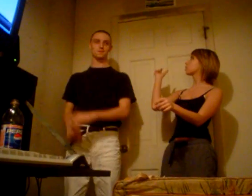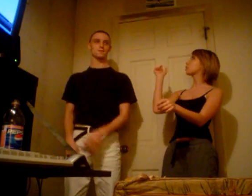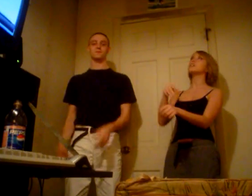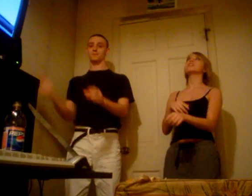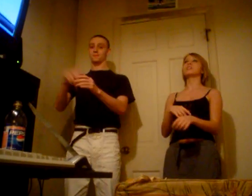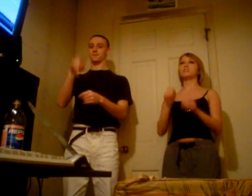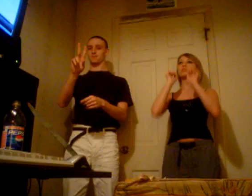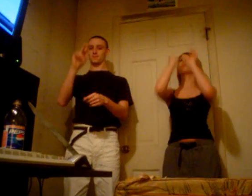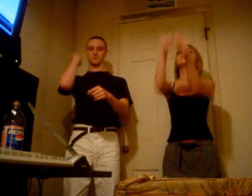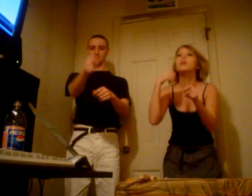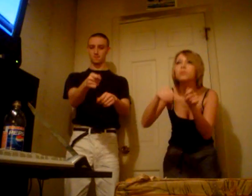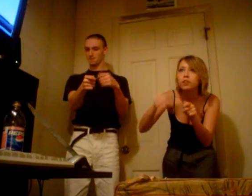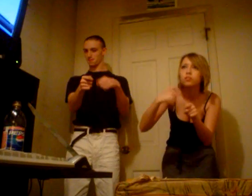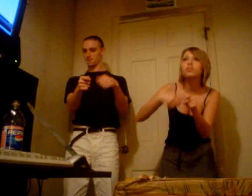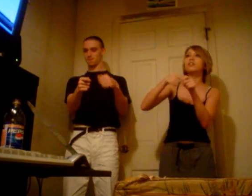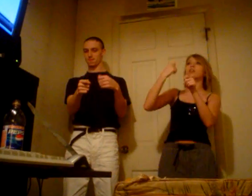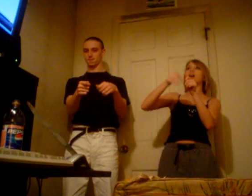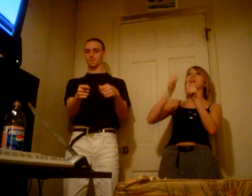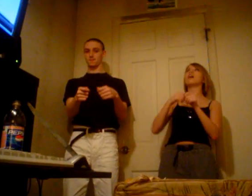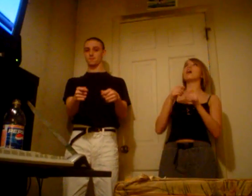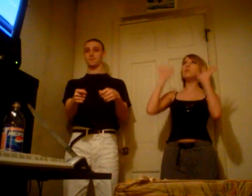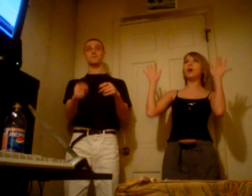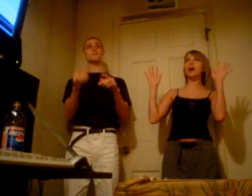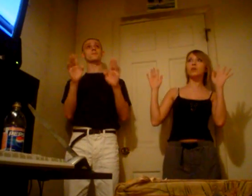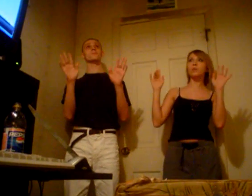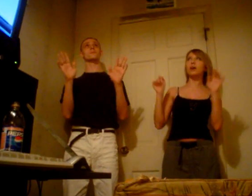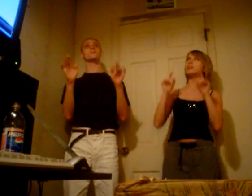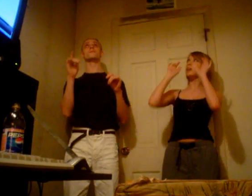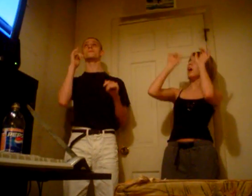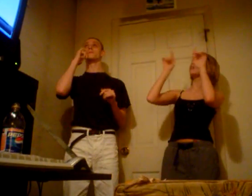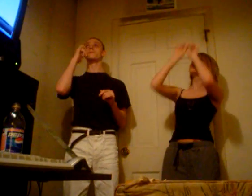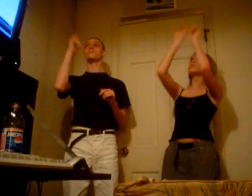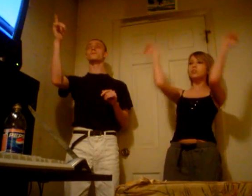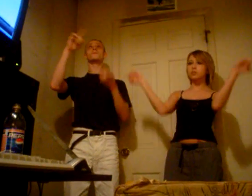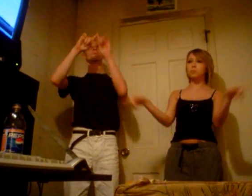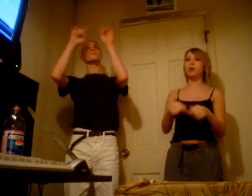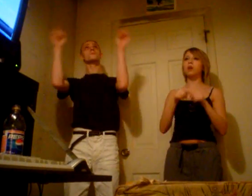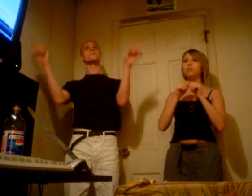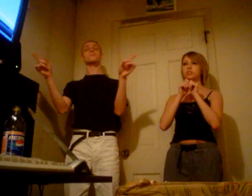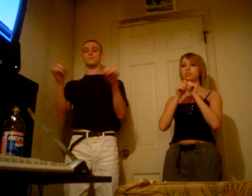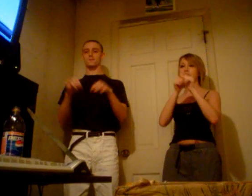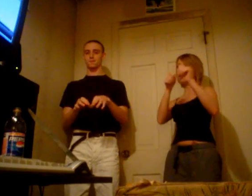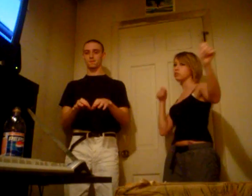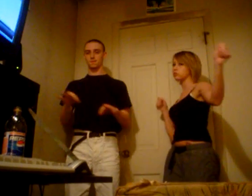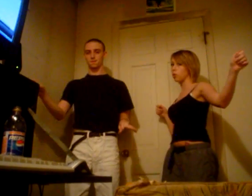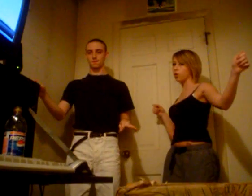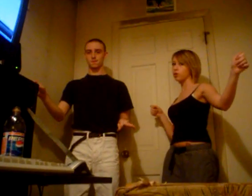Into something real I'm wide awake and I can see the perfect sky is torn